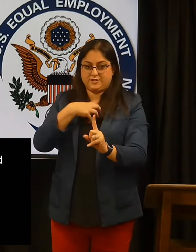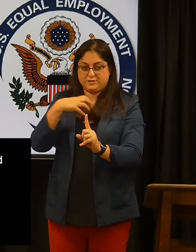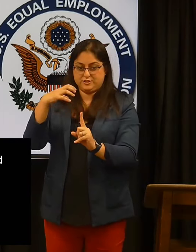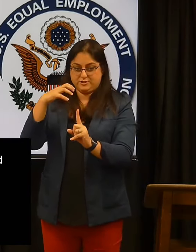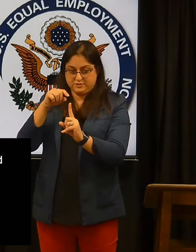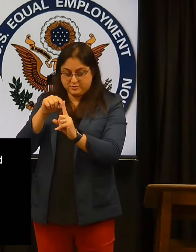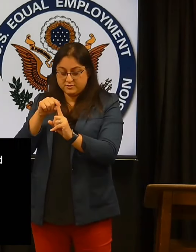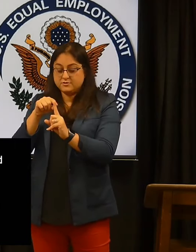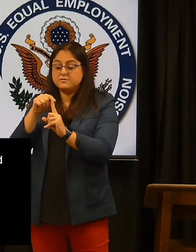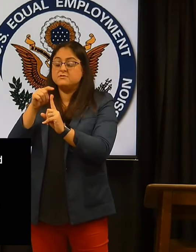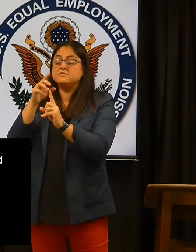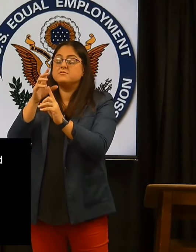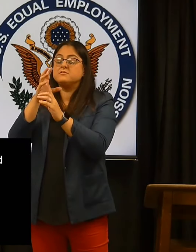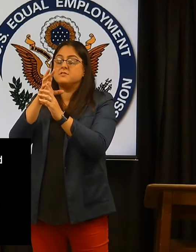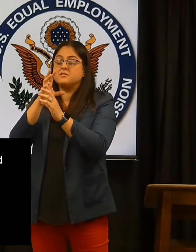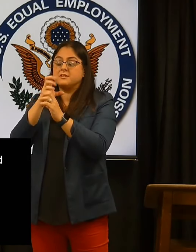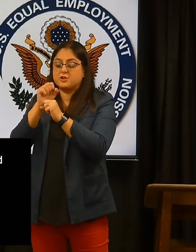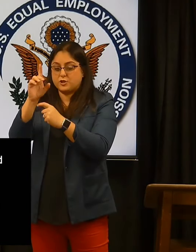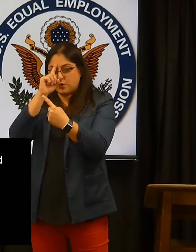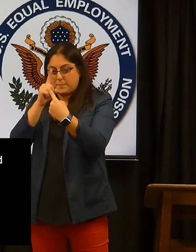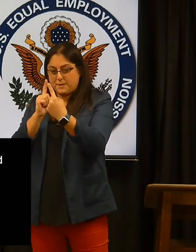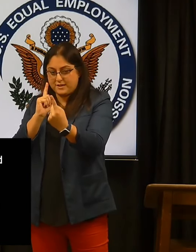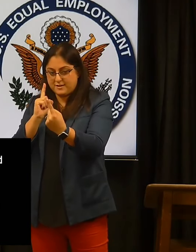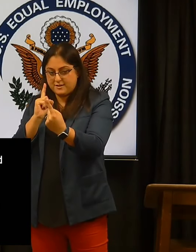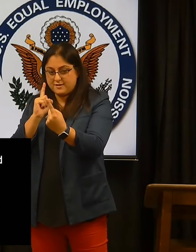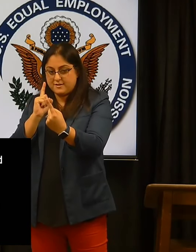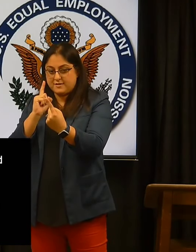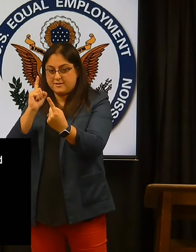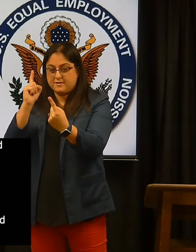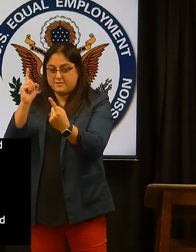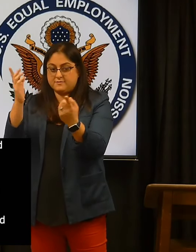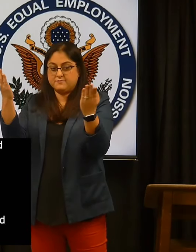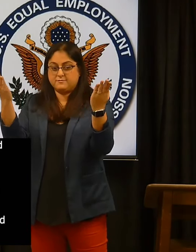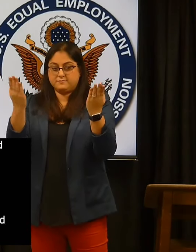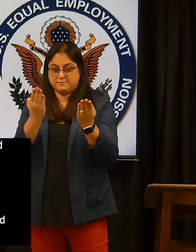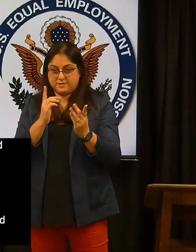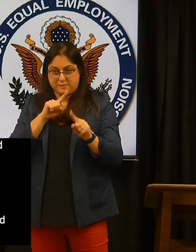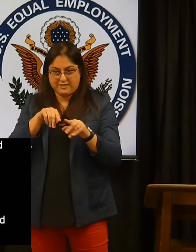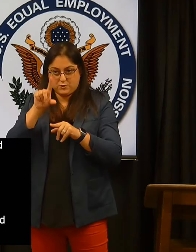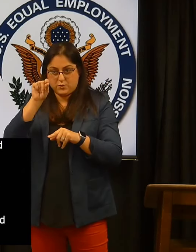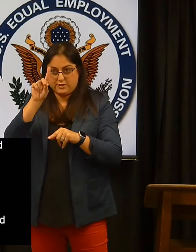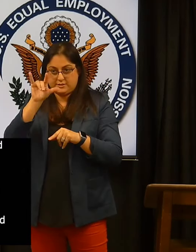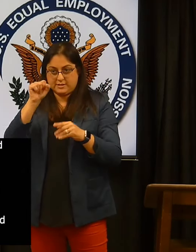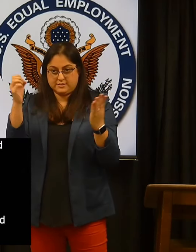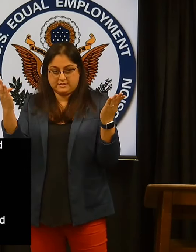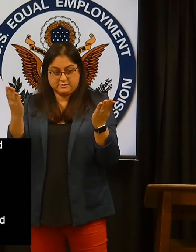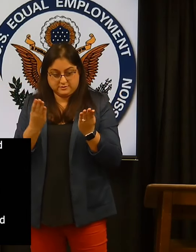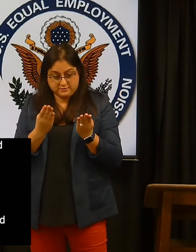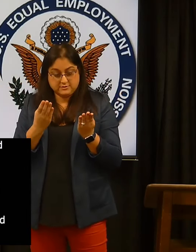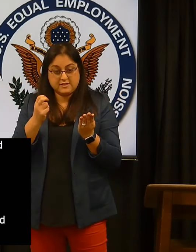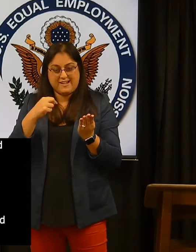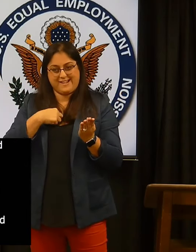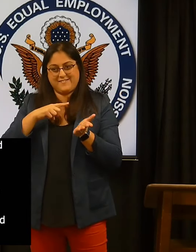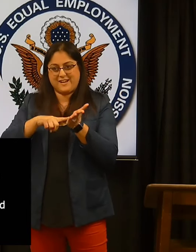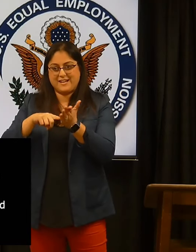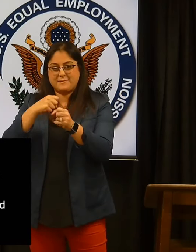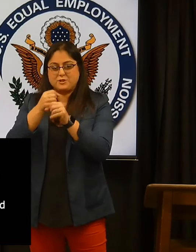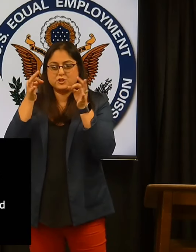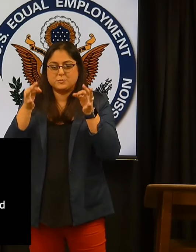and we'll send it to the person who filed the complaint, and we'll get their appeal, or their response. We have 120 days to do